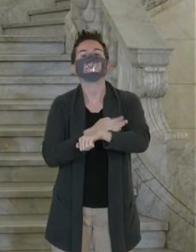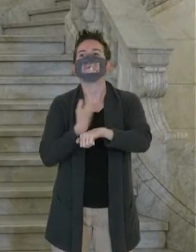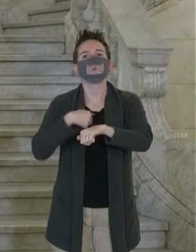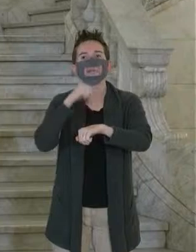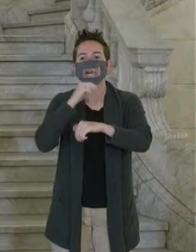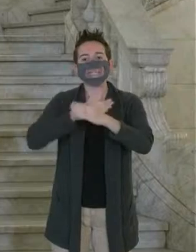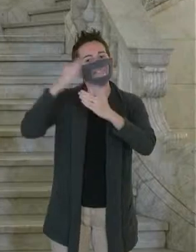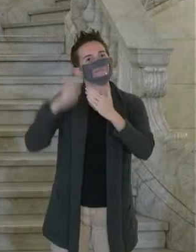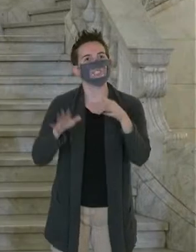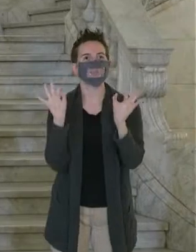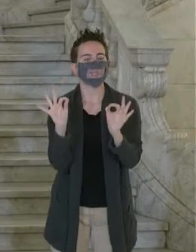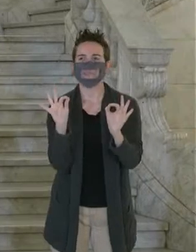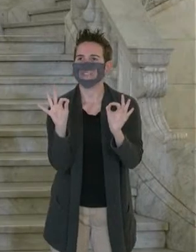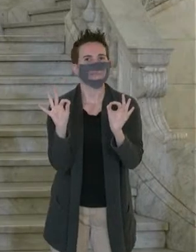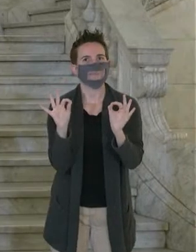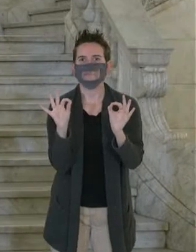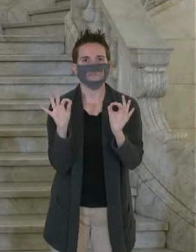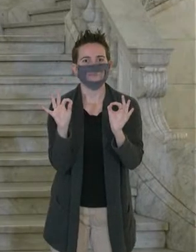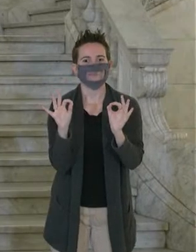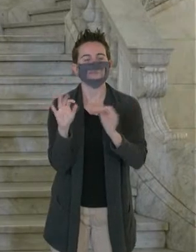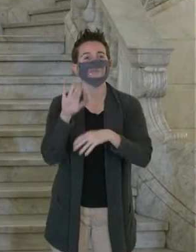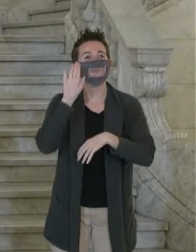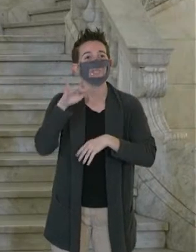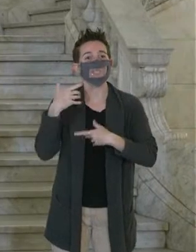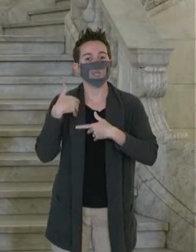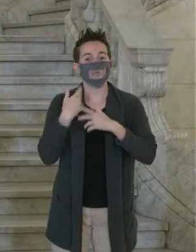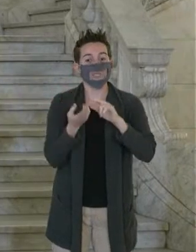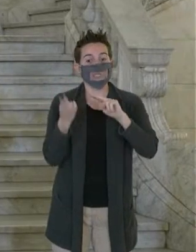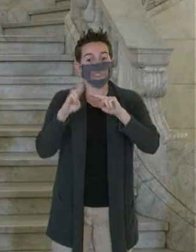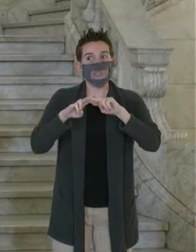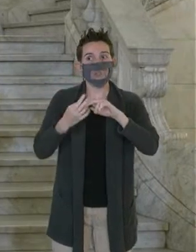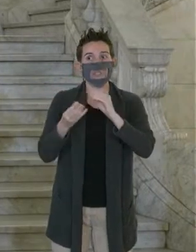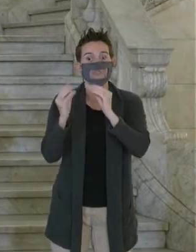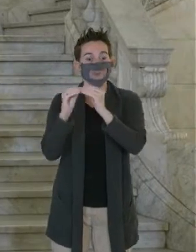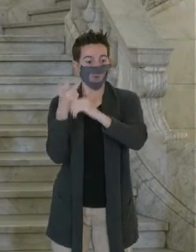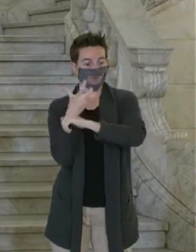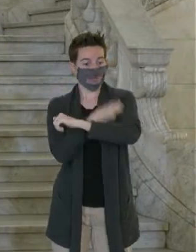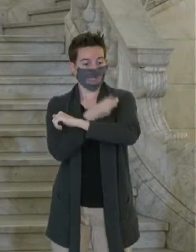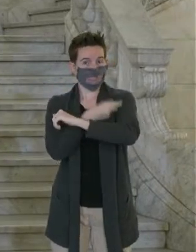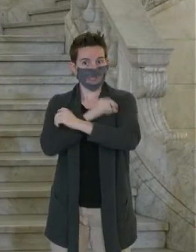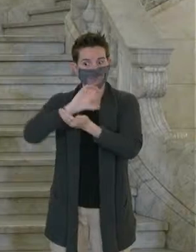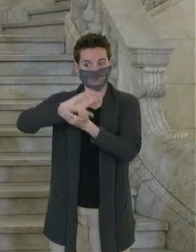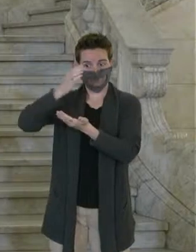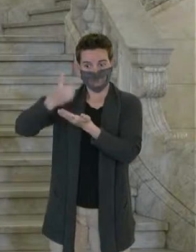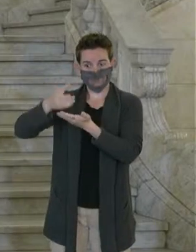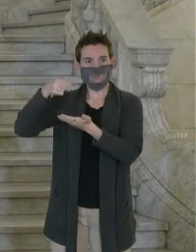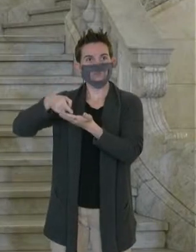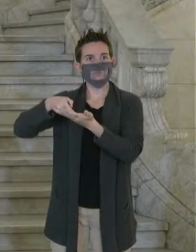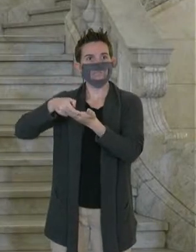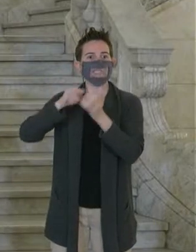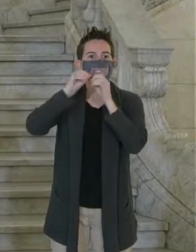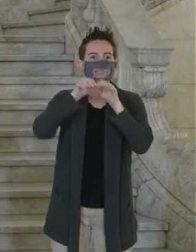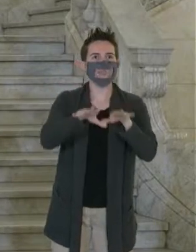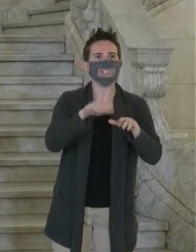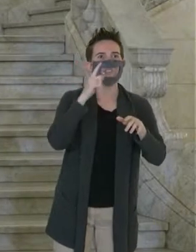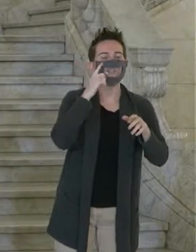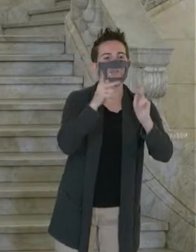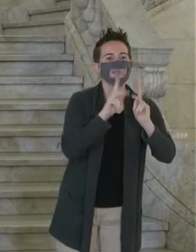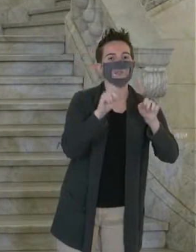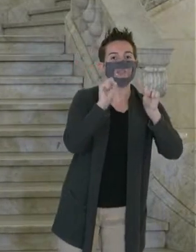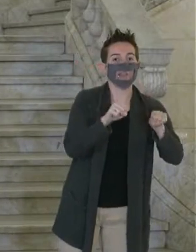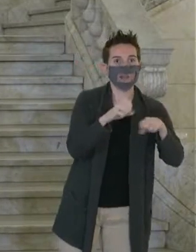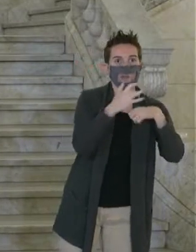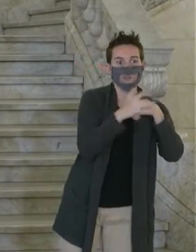yet out of the woods. Due to the increase in supply of COVID-19 vaccine, expansion of eligibility requirements